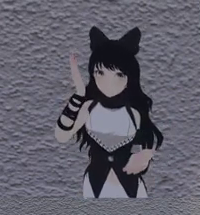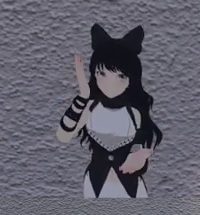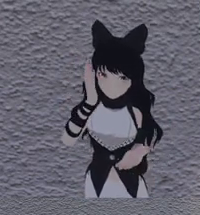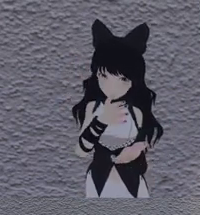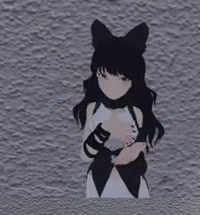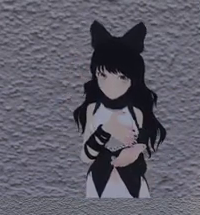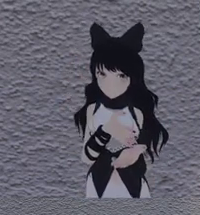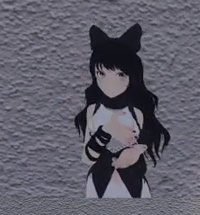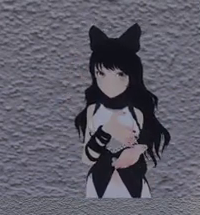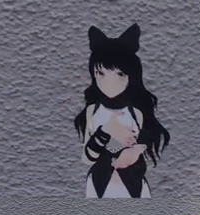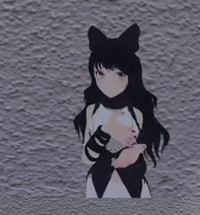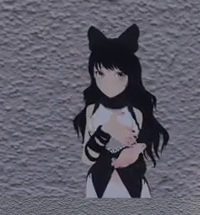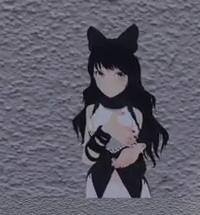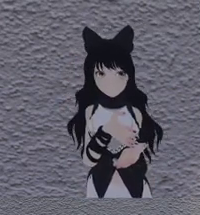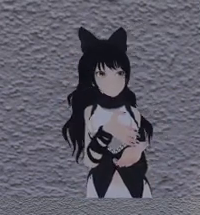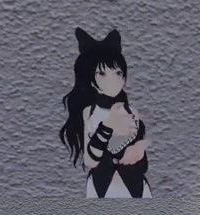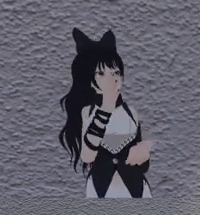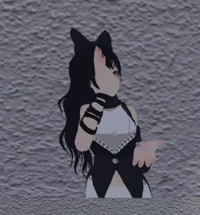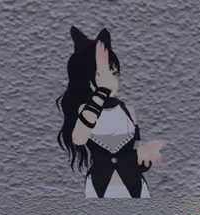Now this sign? Stop.